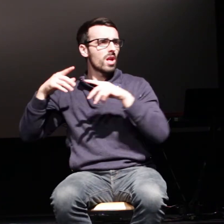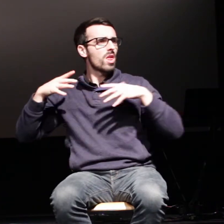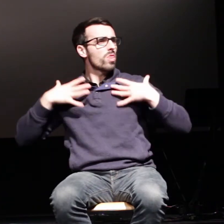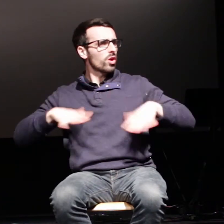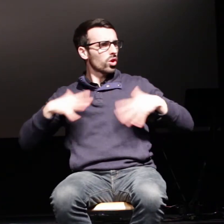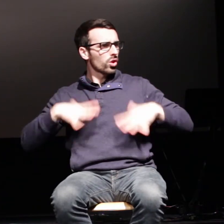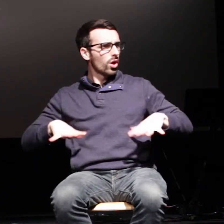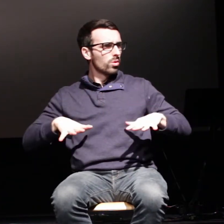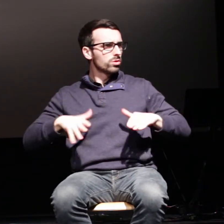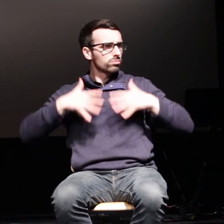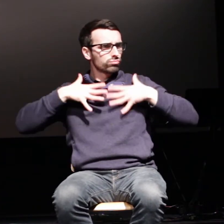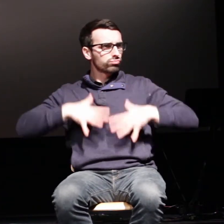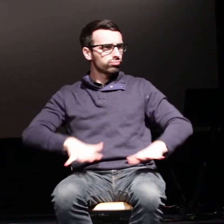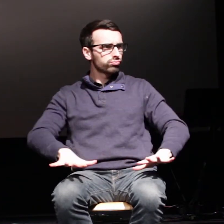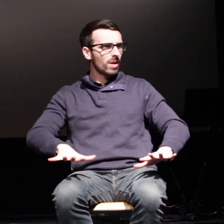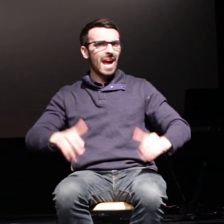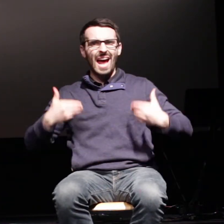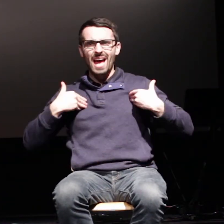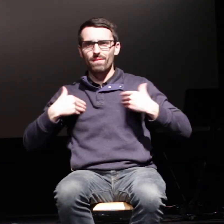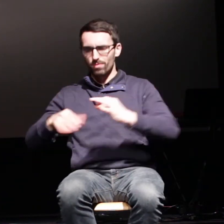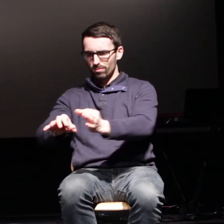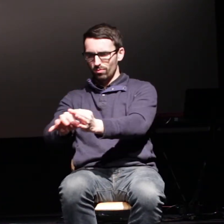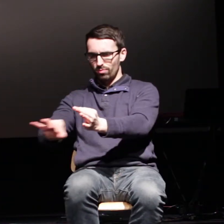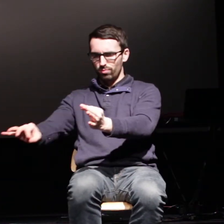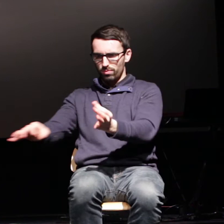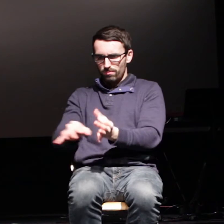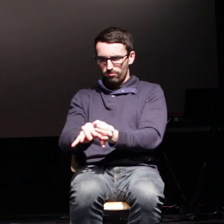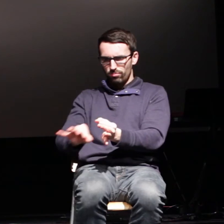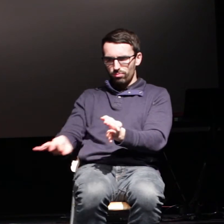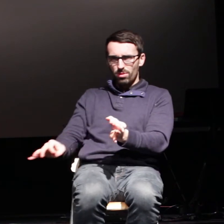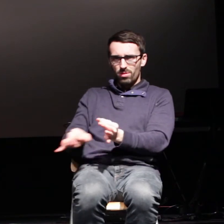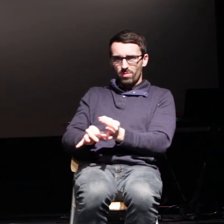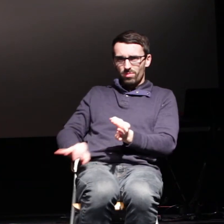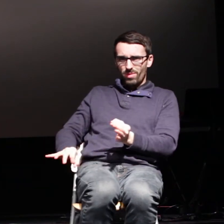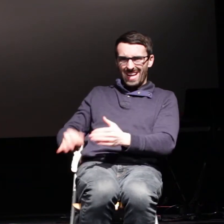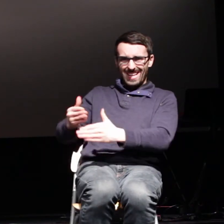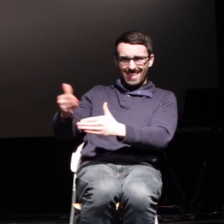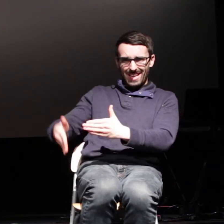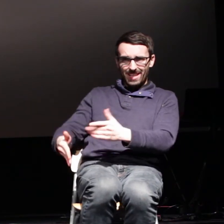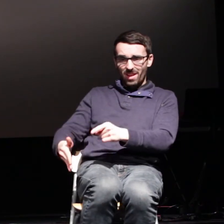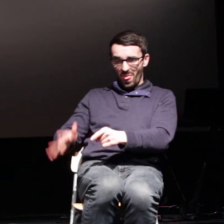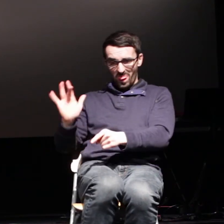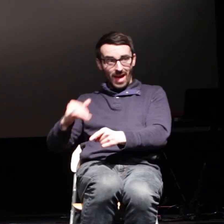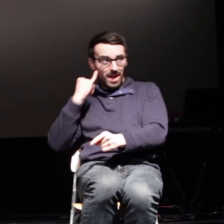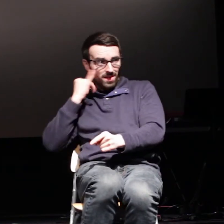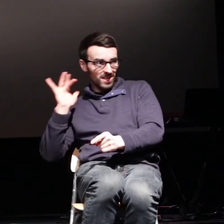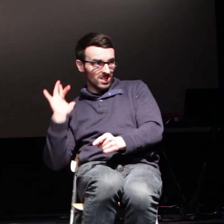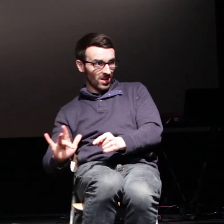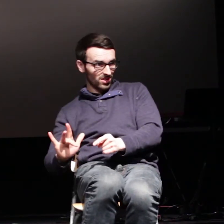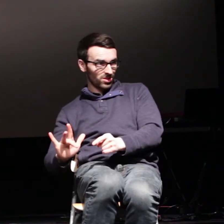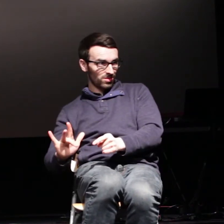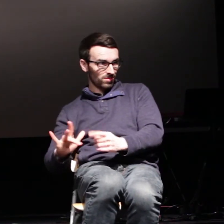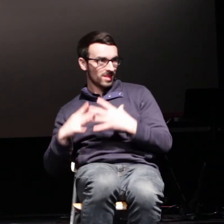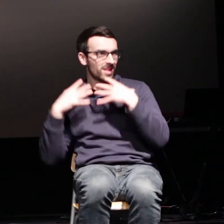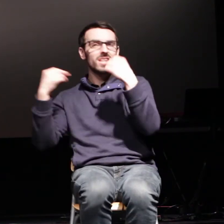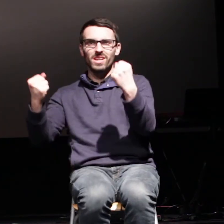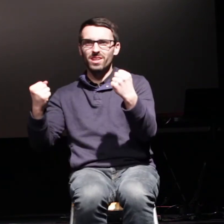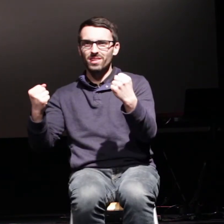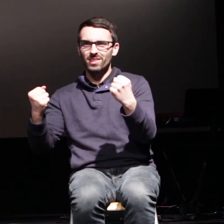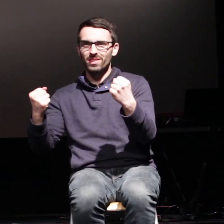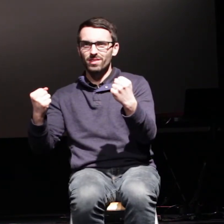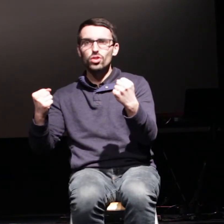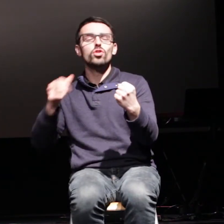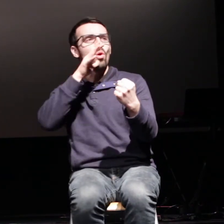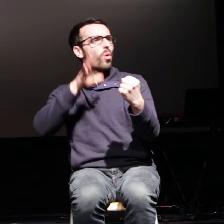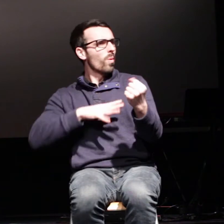of a rabbi's cloak that he would wear. And so she has this superstitious belief. It's like, the formula is you touch the tassel. He rises with healing